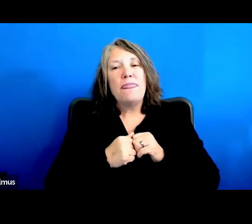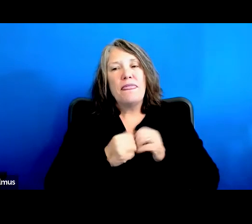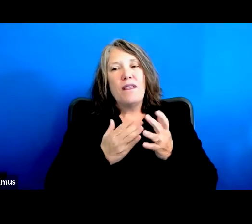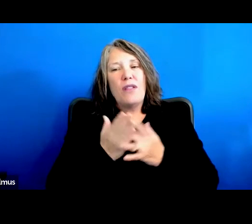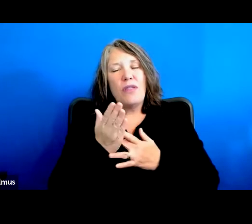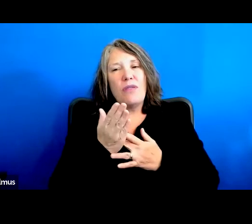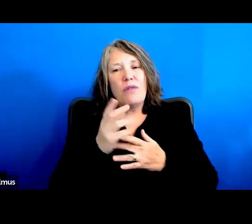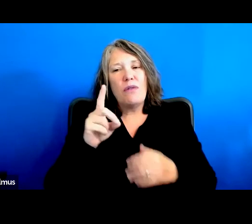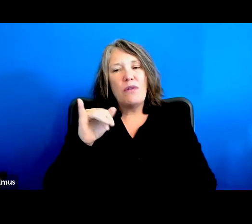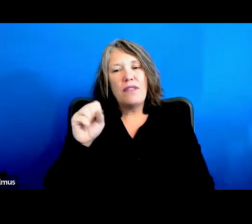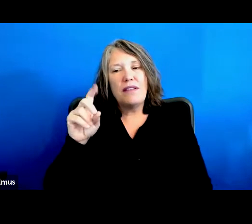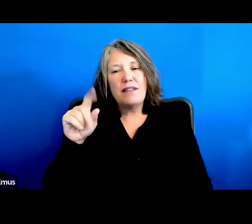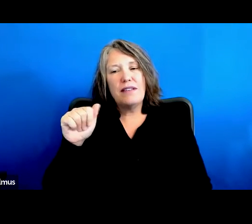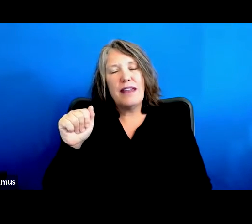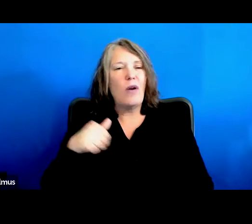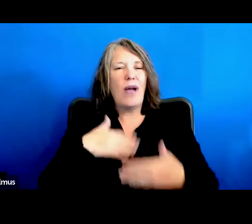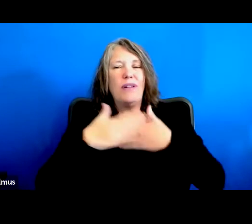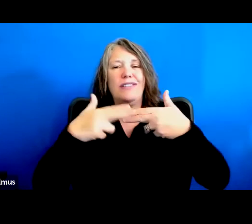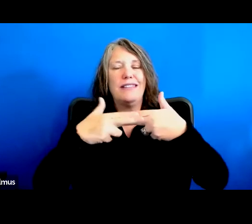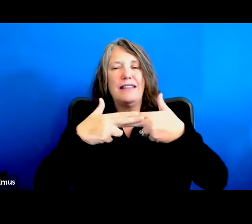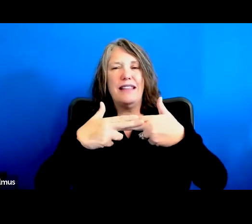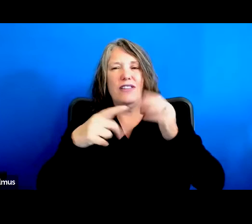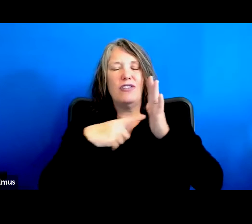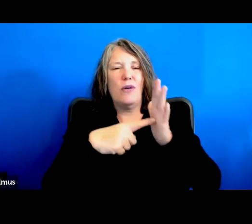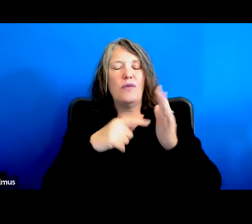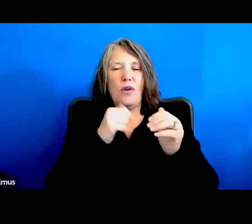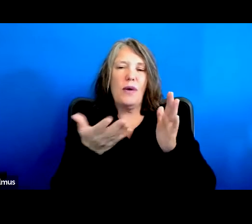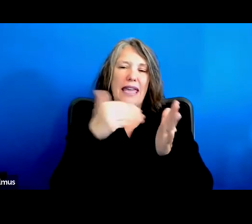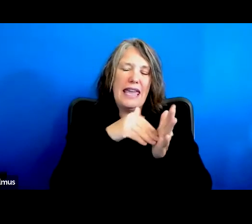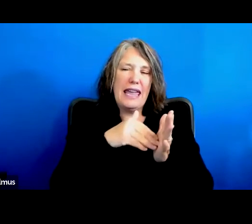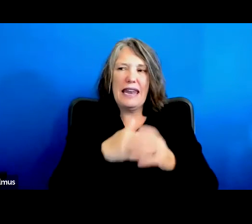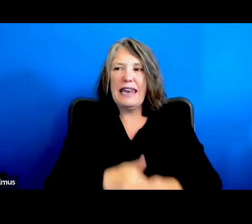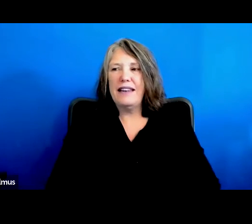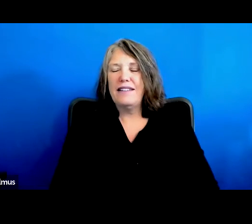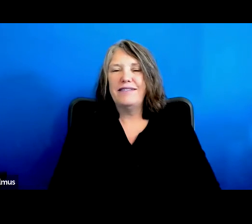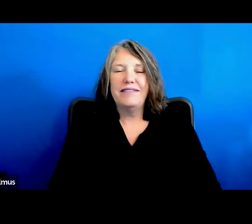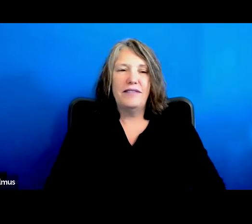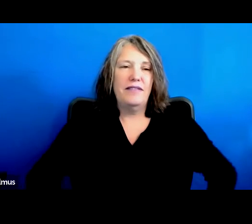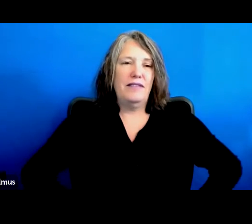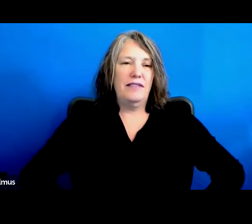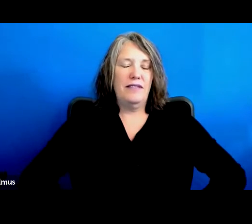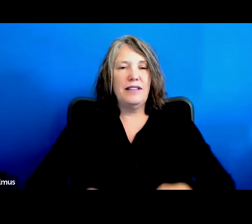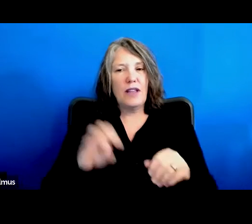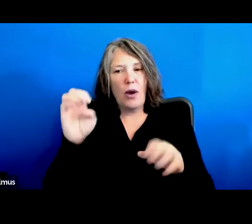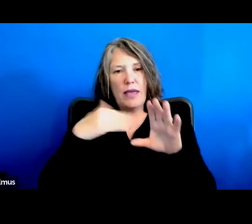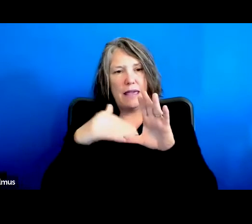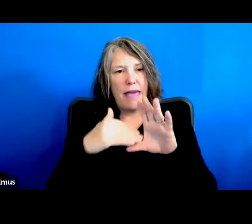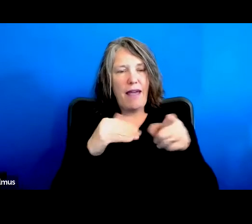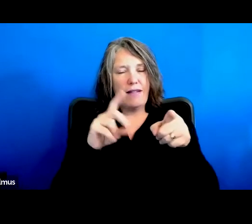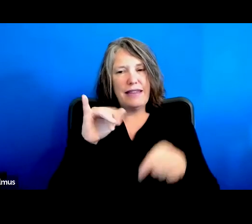through the DisDATA. Oh, I'll just go to this next slide so I don't read it. So again, the email is